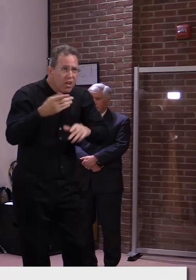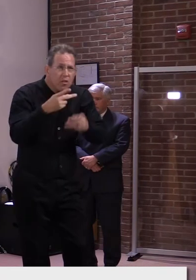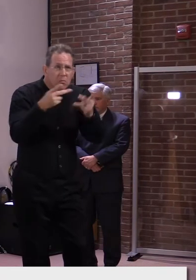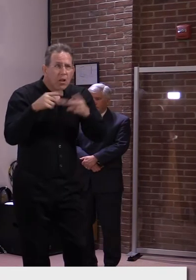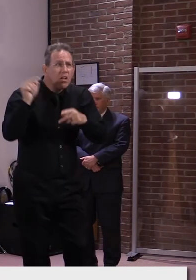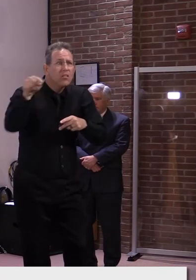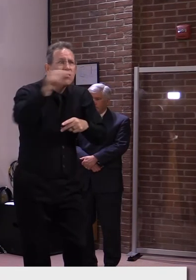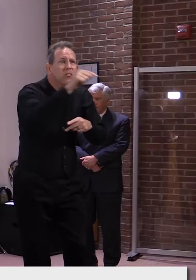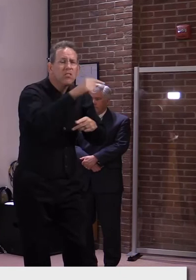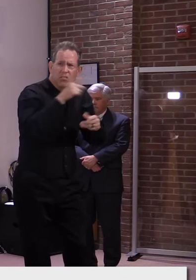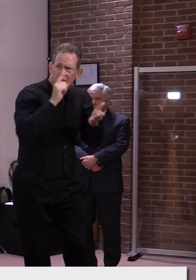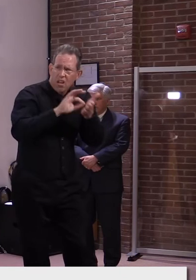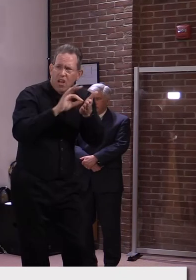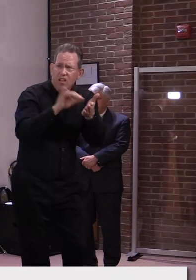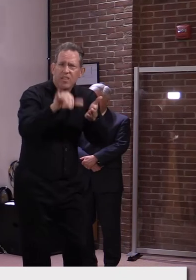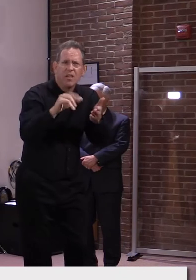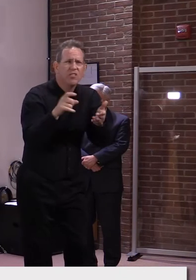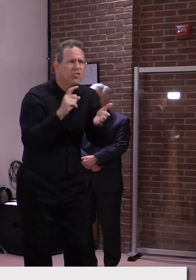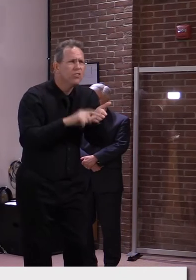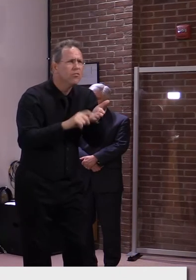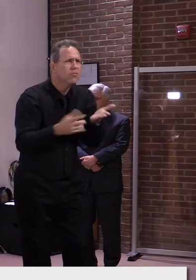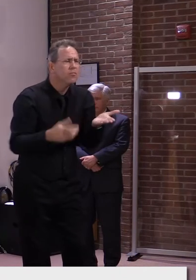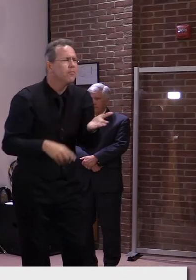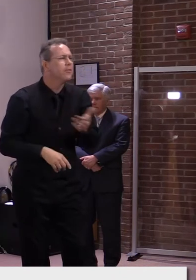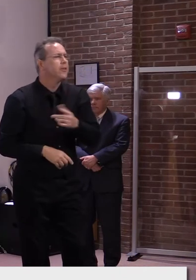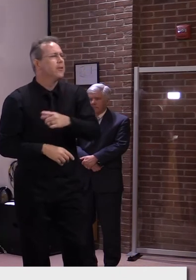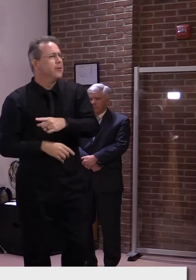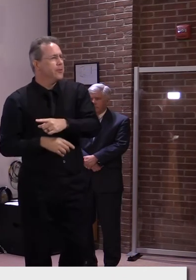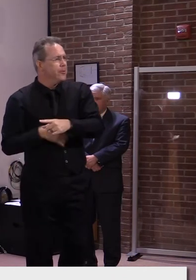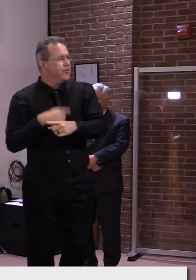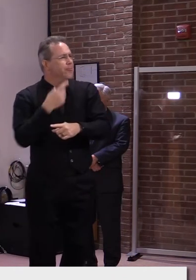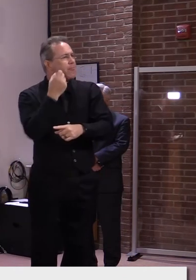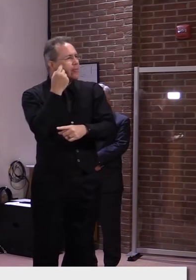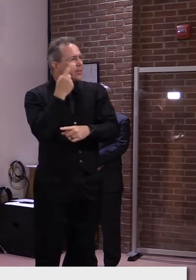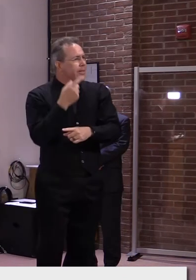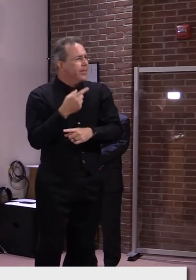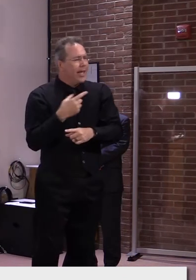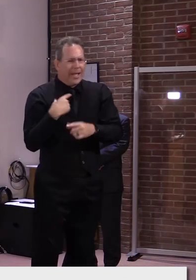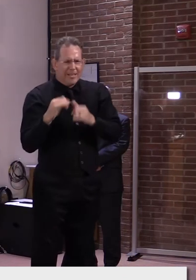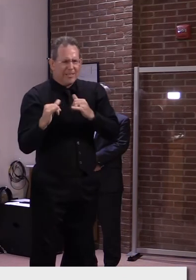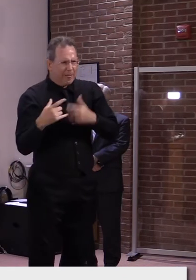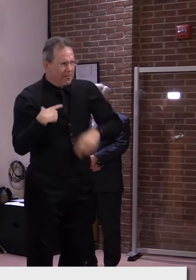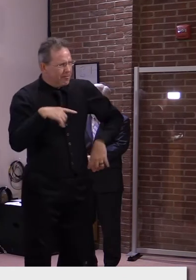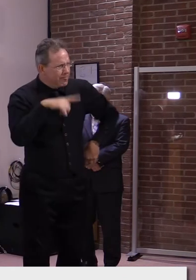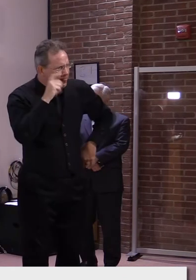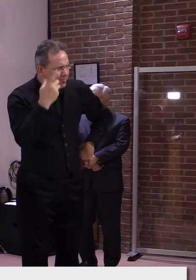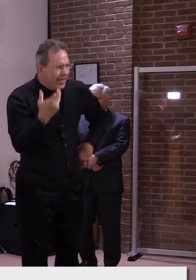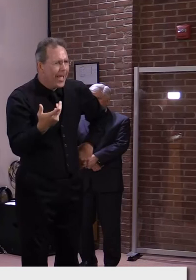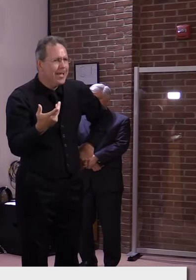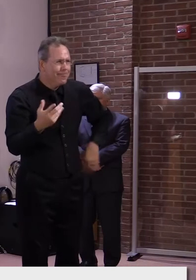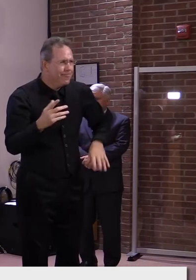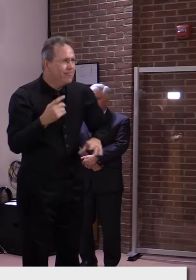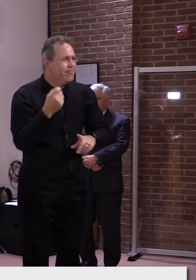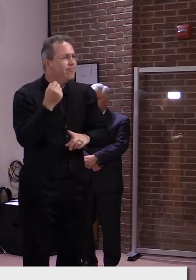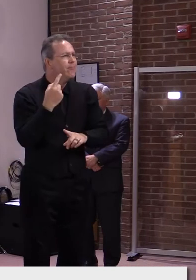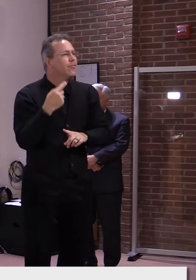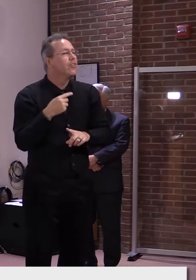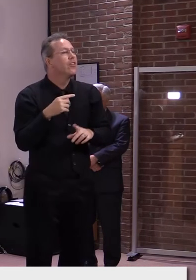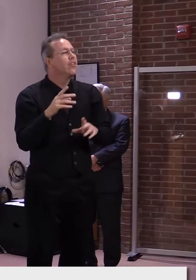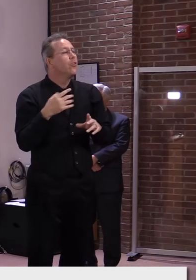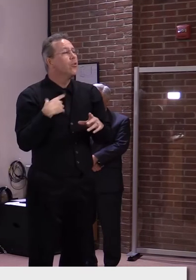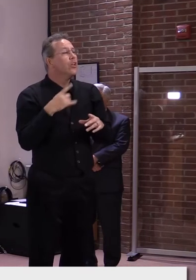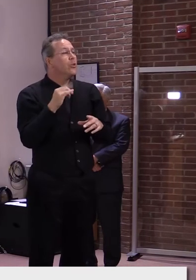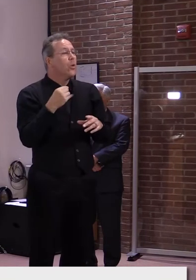I know what you're getting at, Greg, and I understand because I had some of the same questions, but it gets complicated. We do have those numbers,